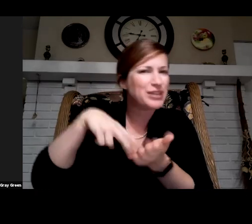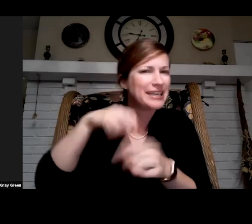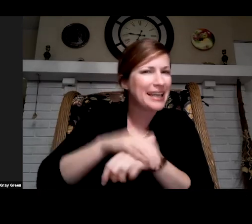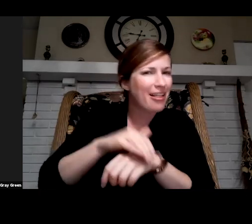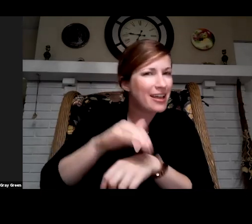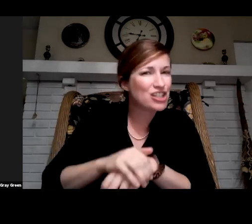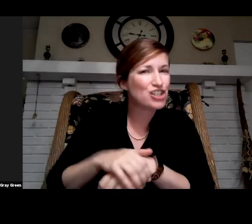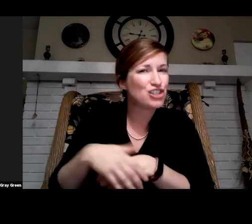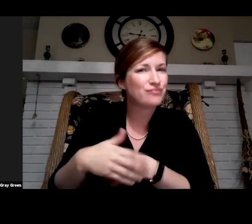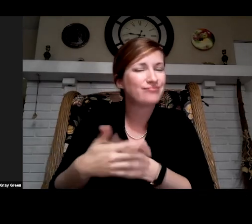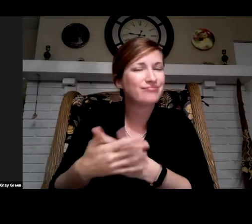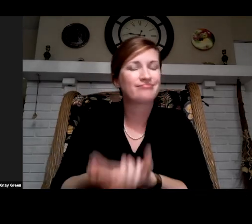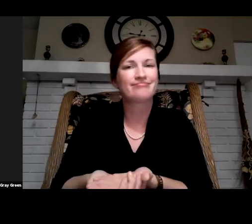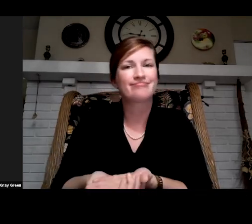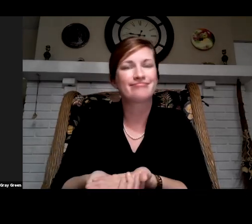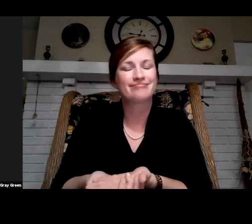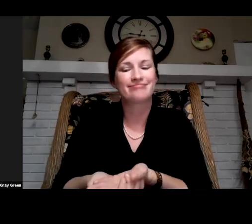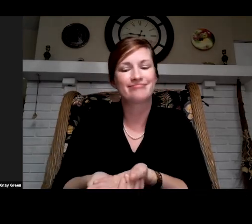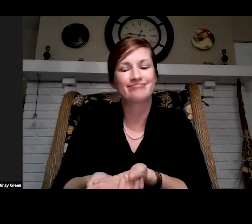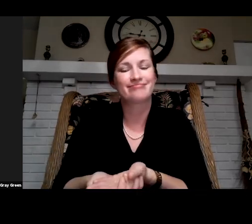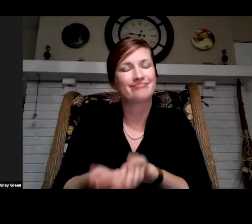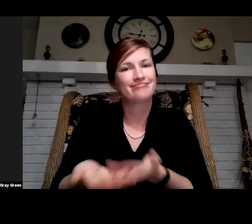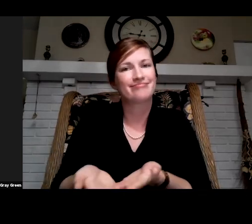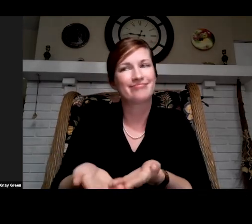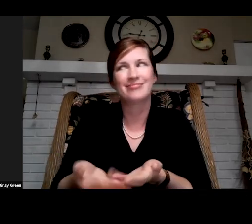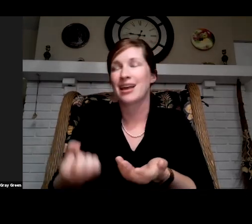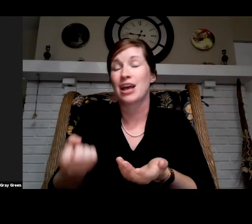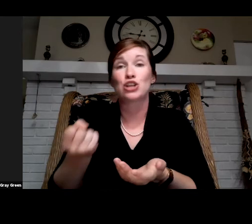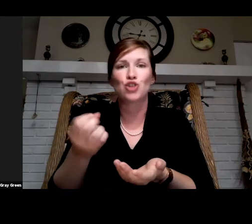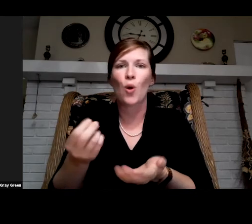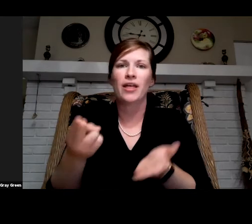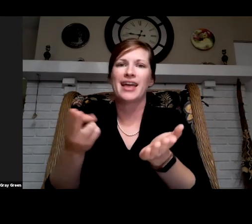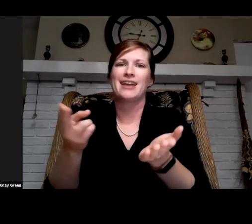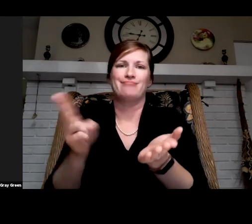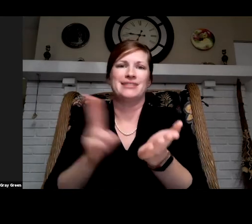Indians, they couldn't read English.